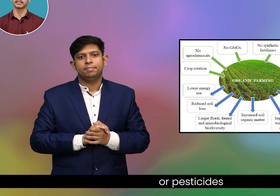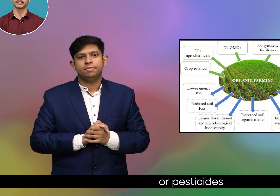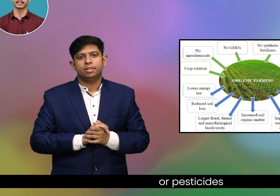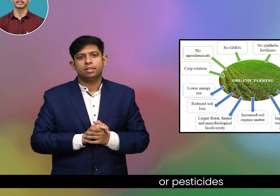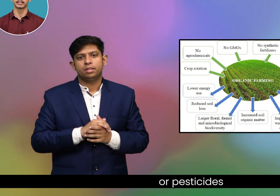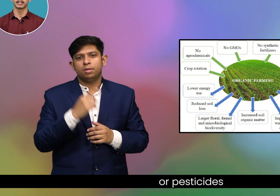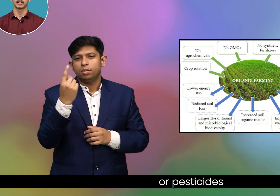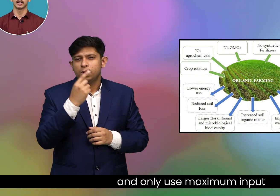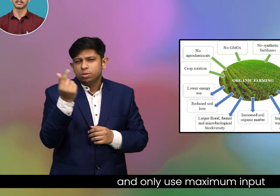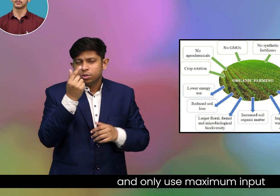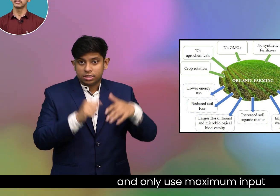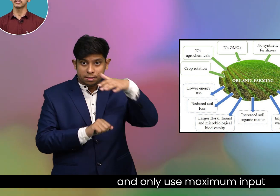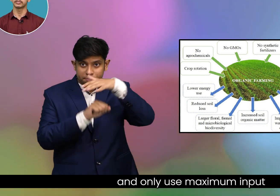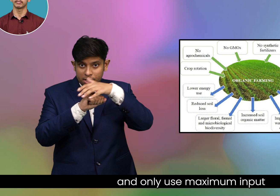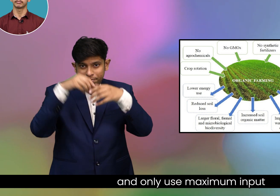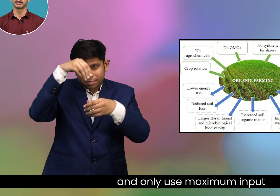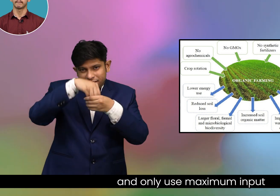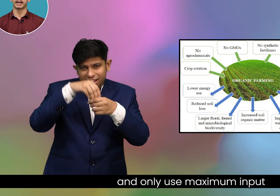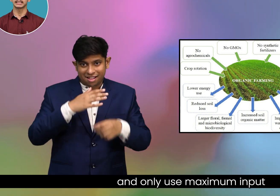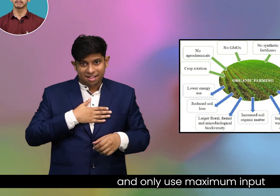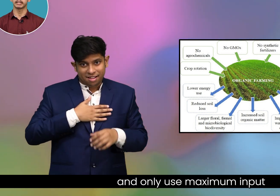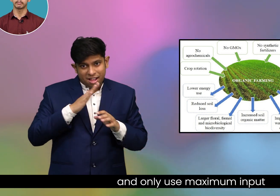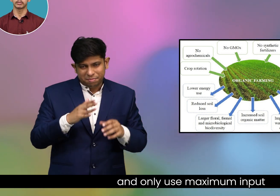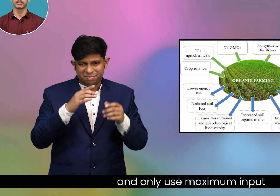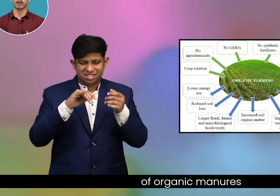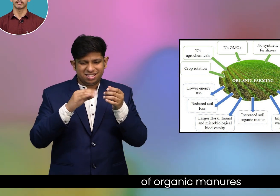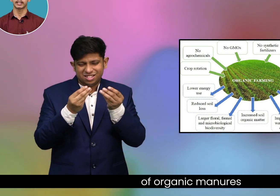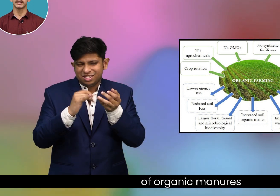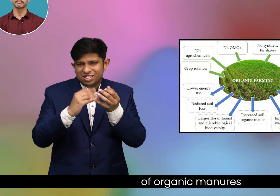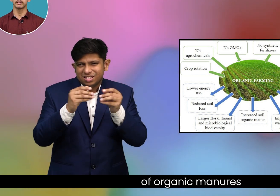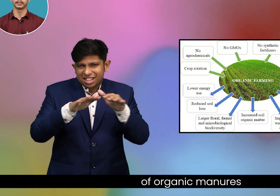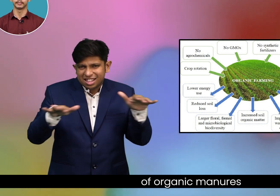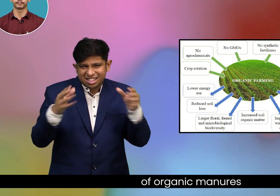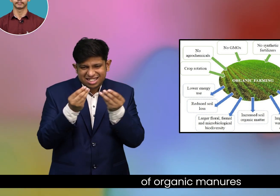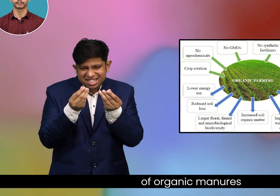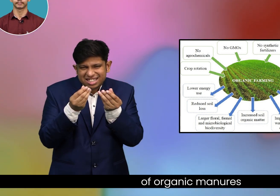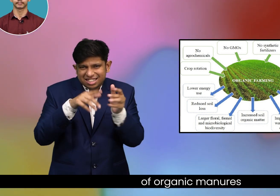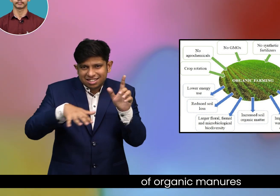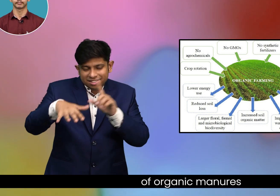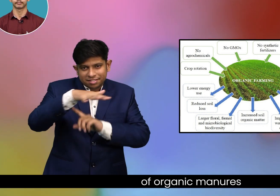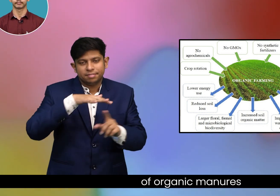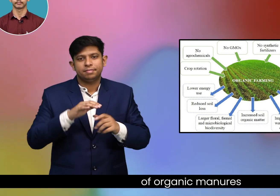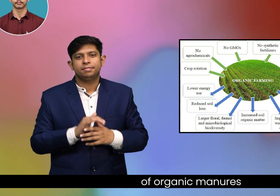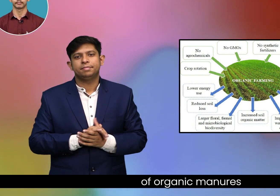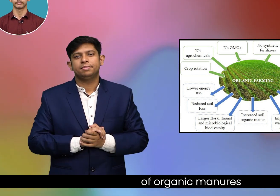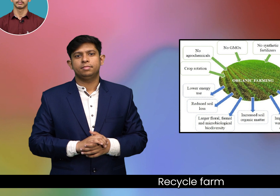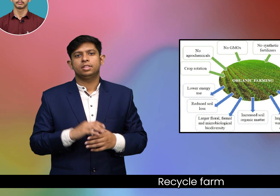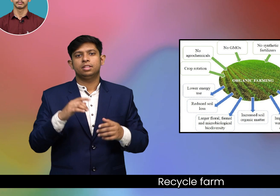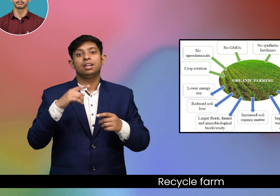or pesticides, and only use of maximum input of organic manure.